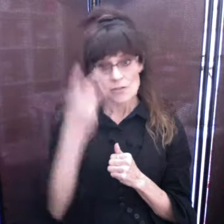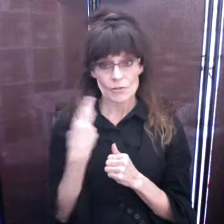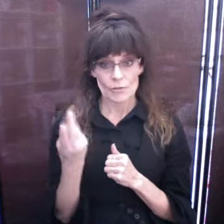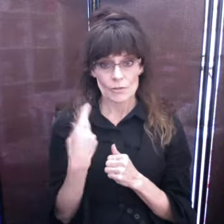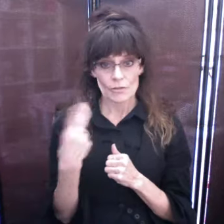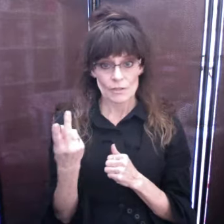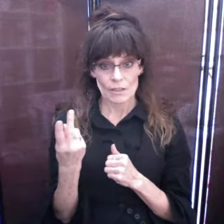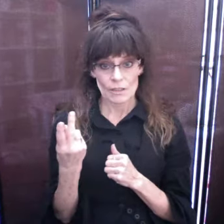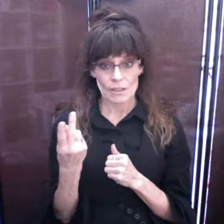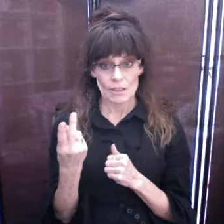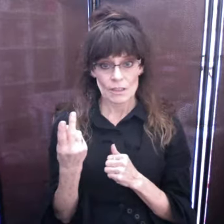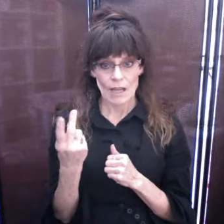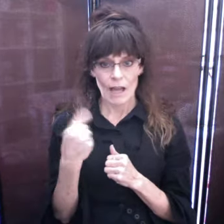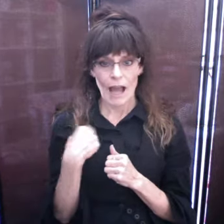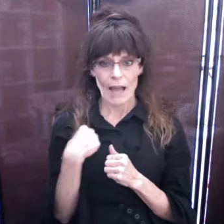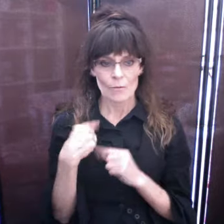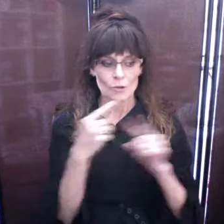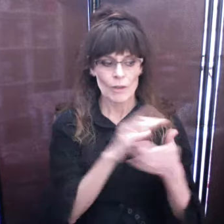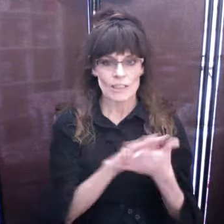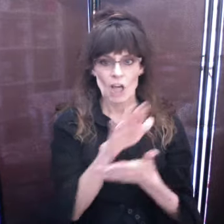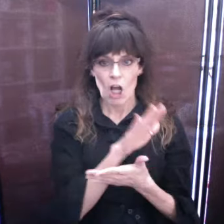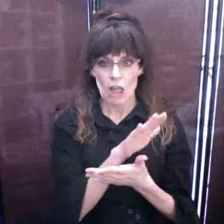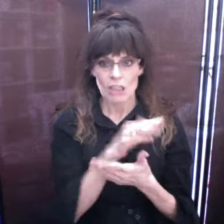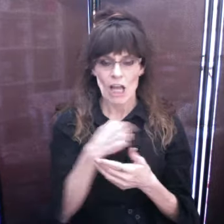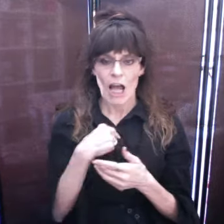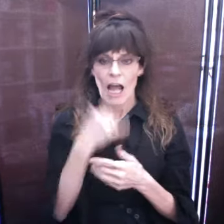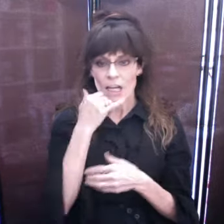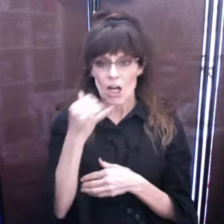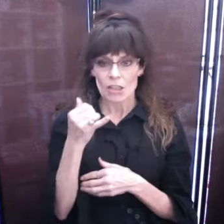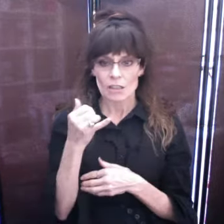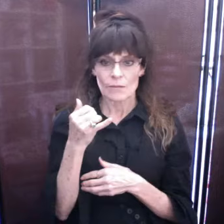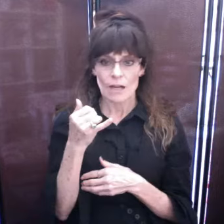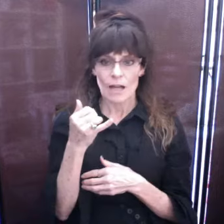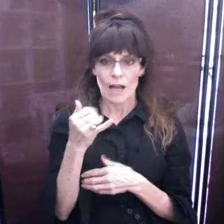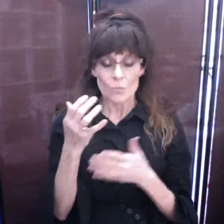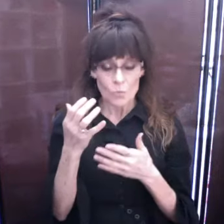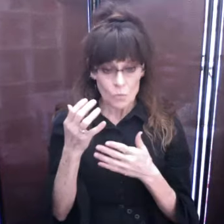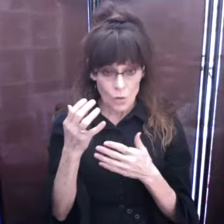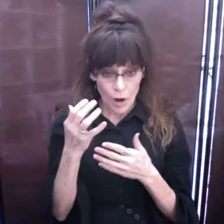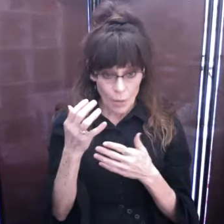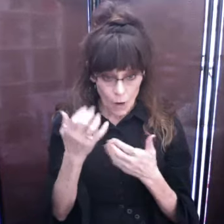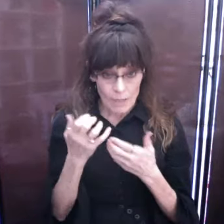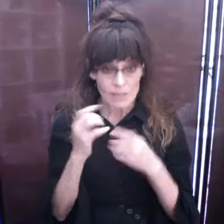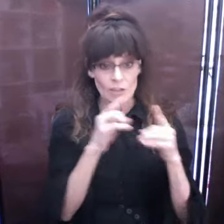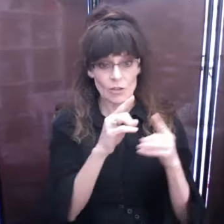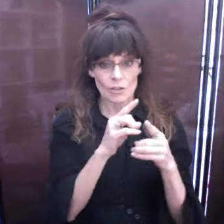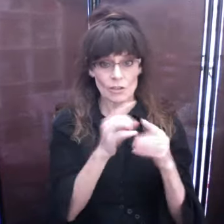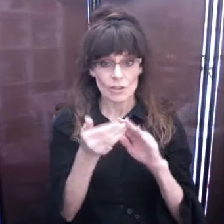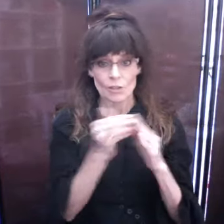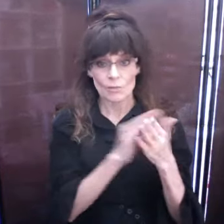going to college, I called him, and I actually was going to go to community college that semester. And so I looked at books, and I looked at a